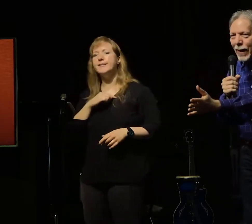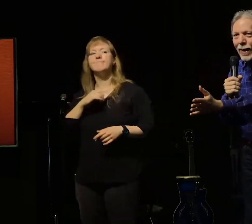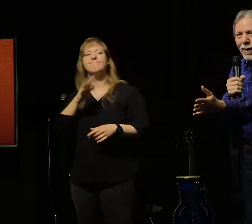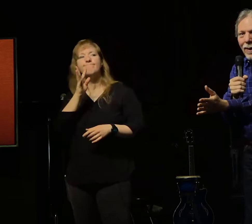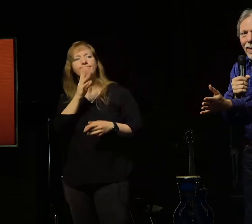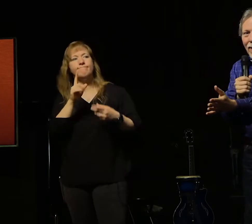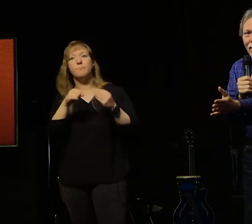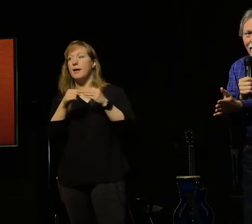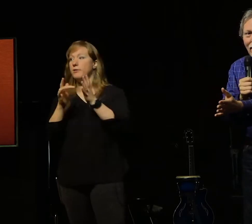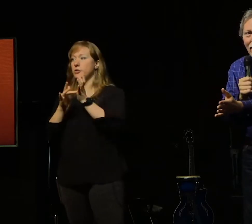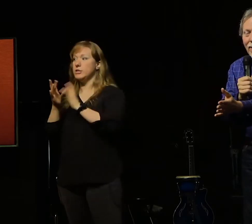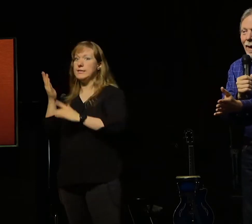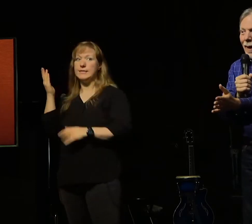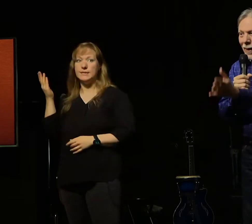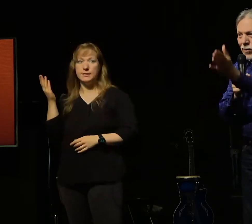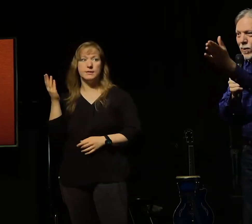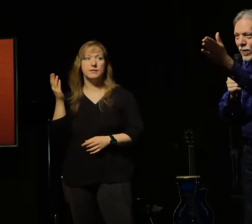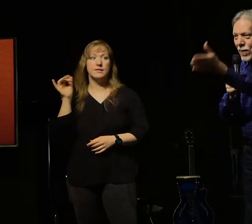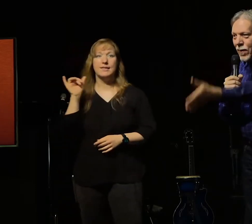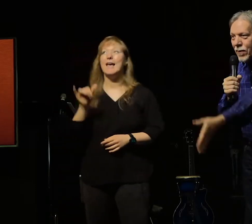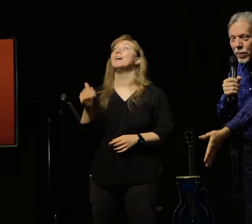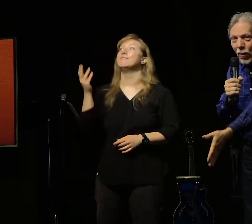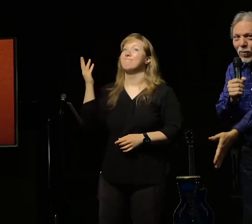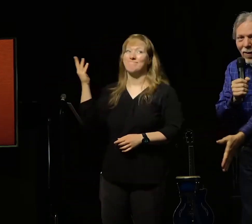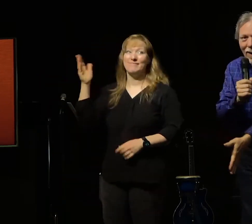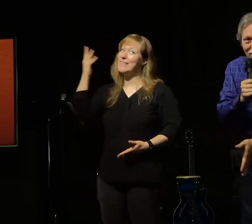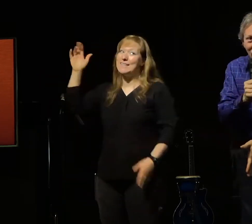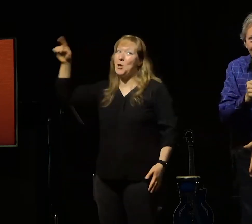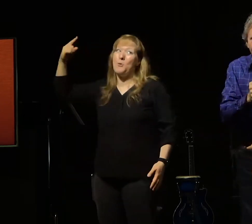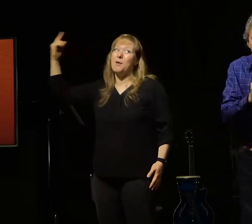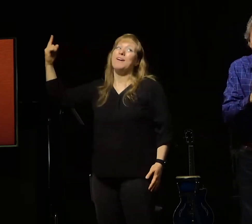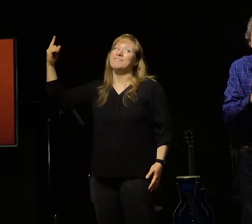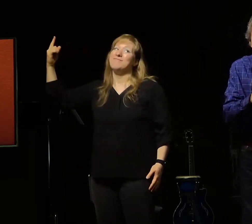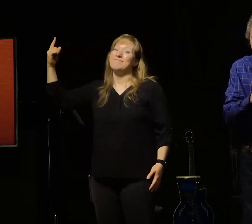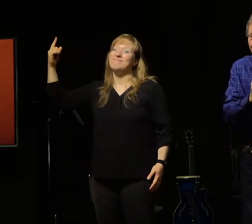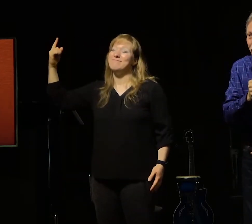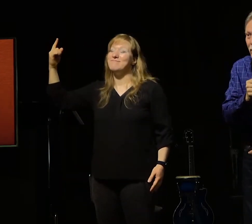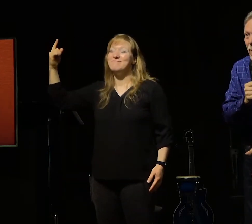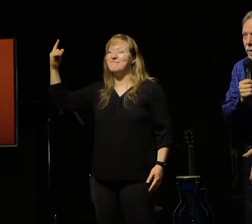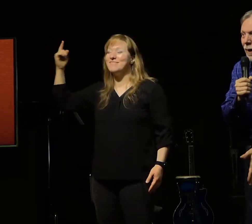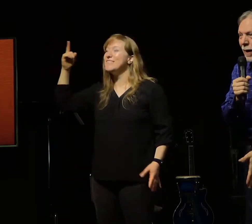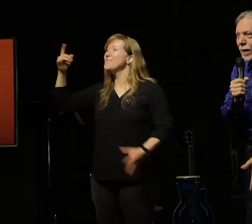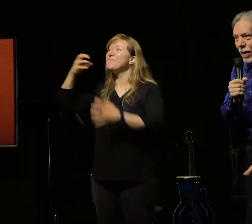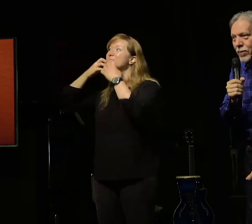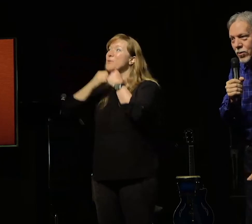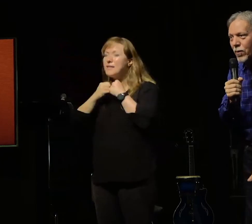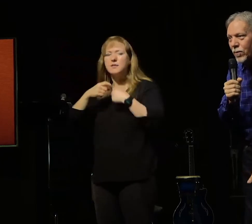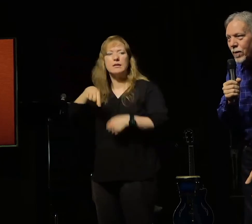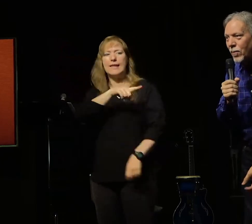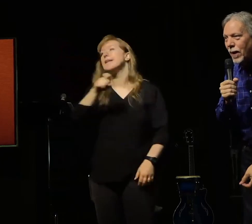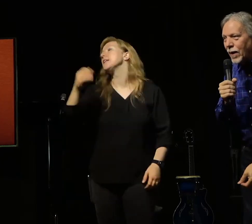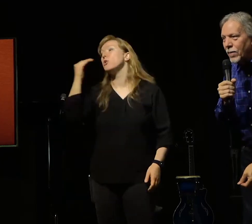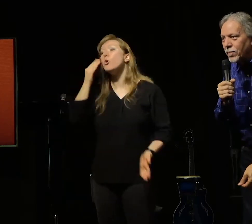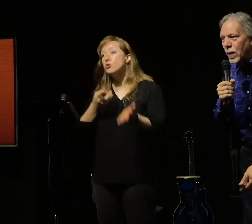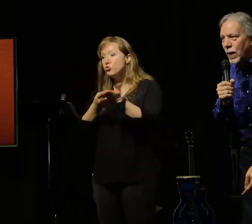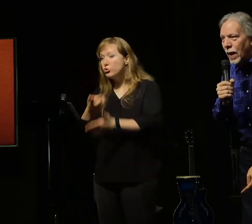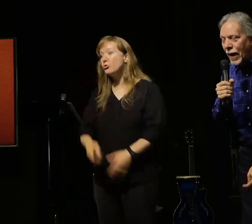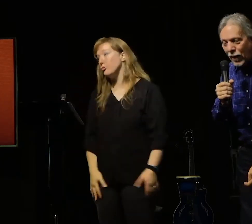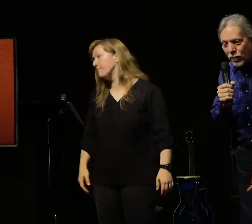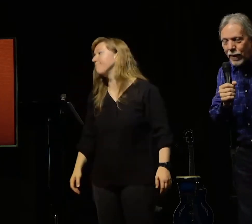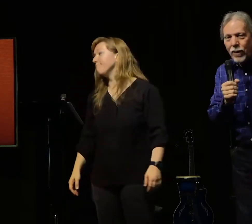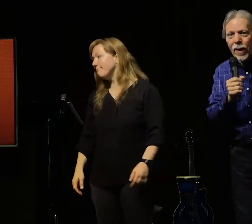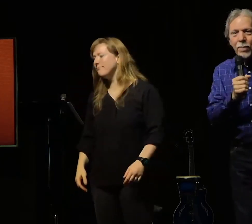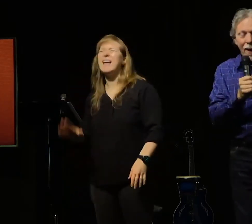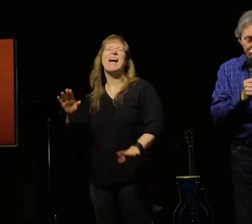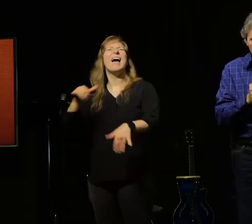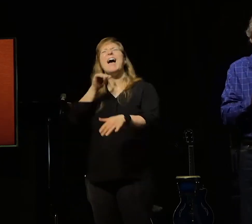way that he's the polarizer. They need to know the truth, don't they? And I